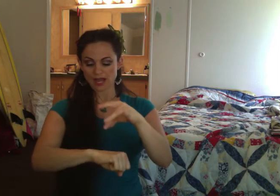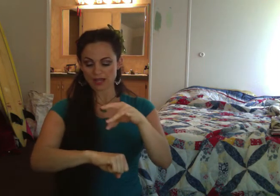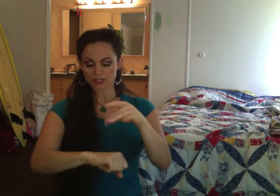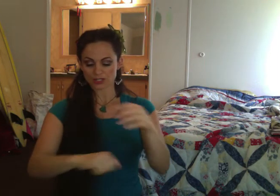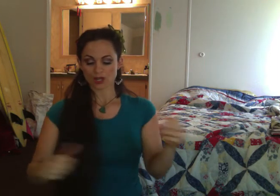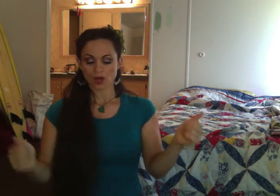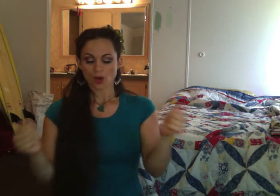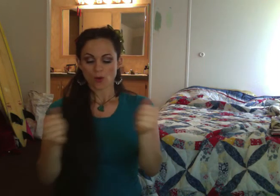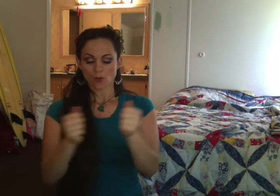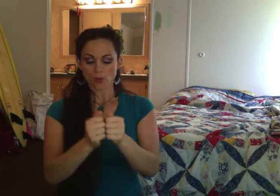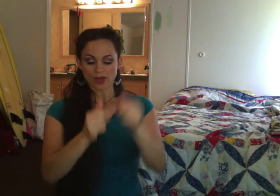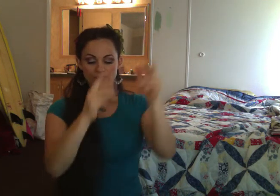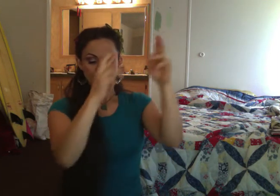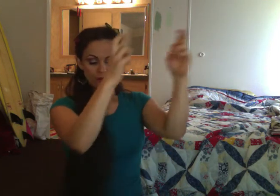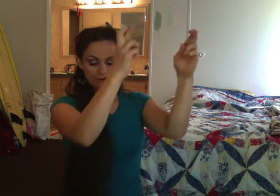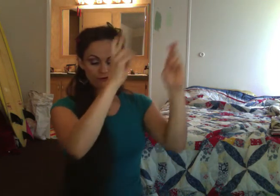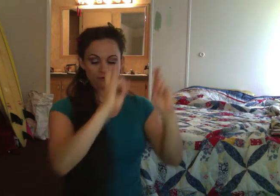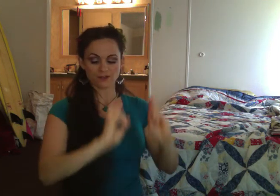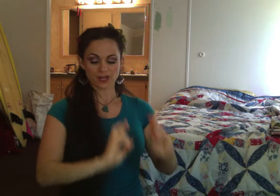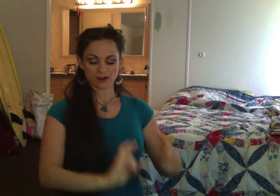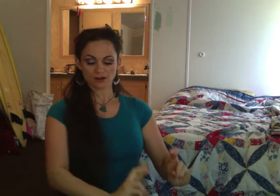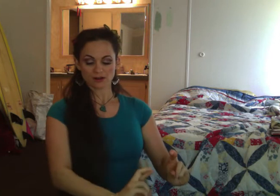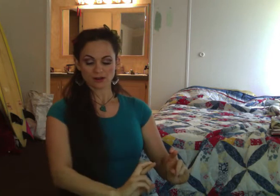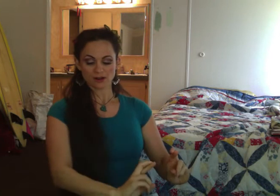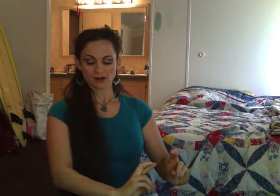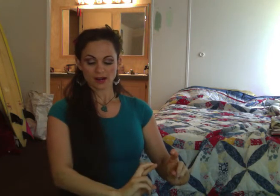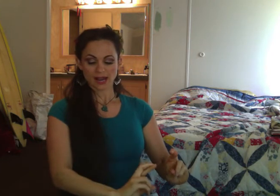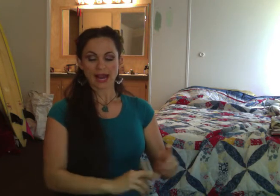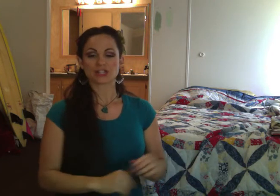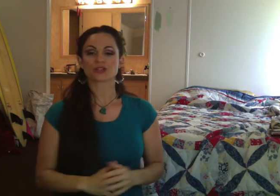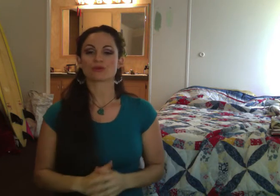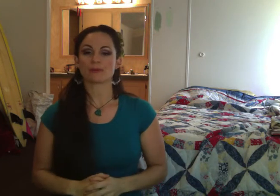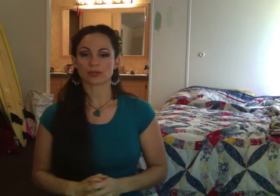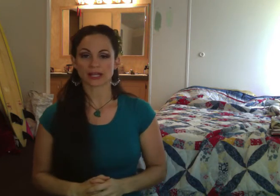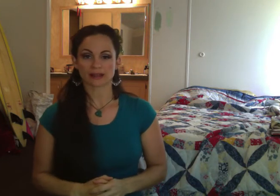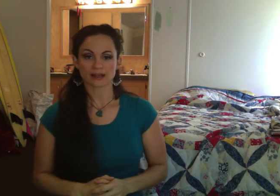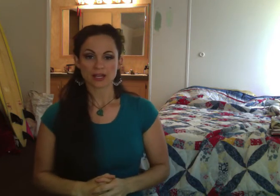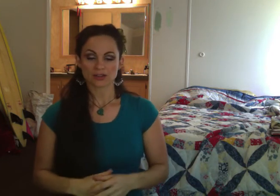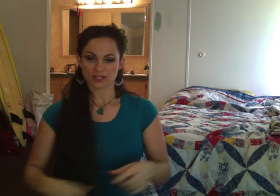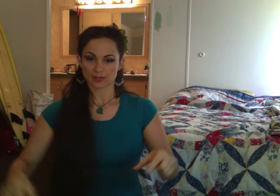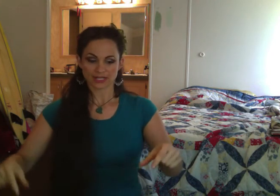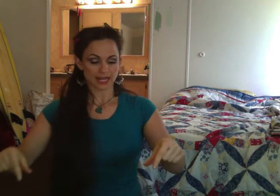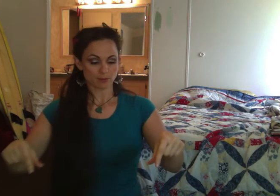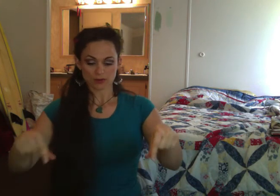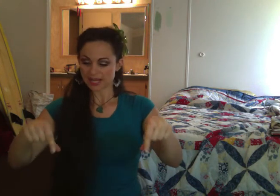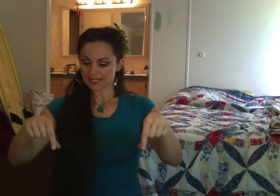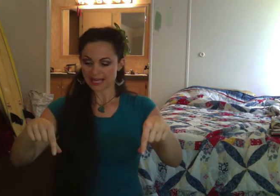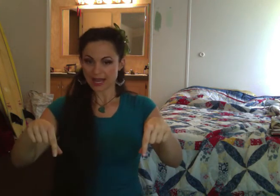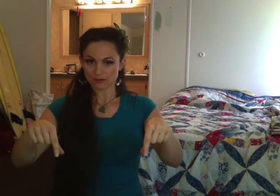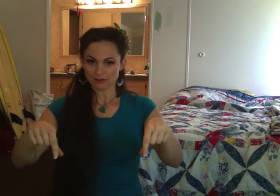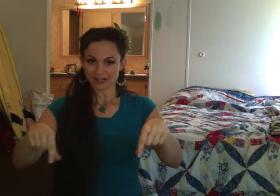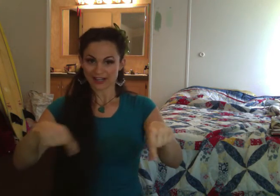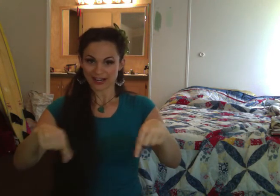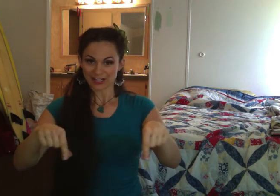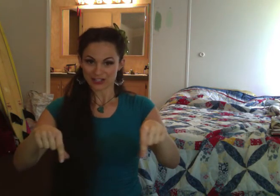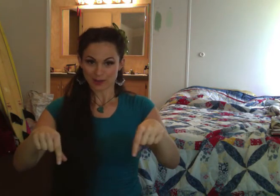flesh, with fear and trembling. You simply take both hands down and you shake them back and